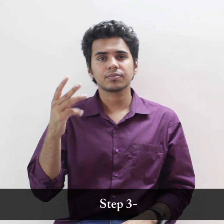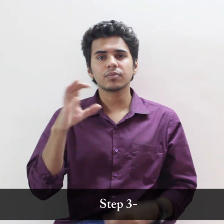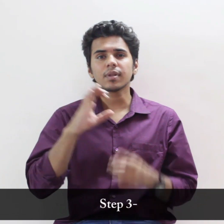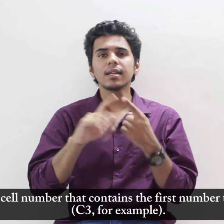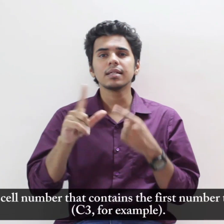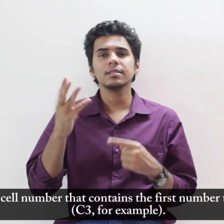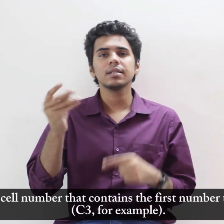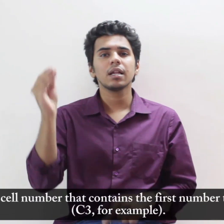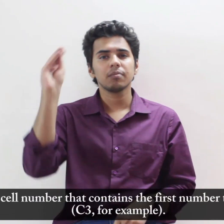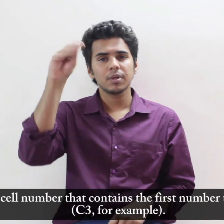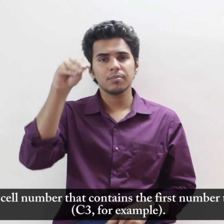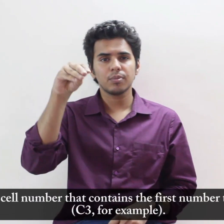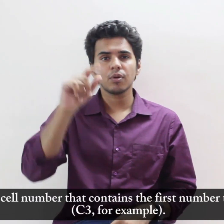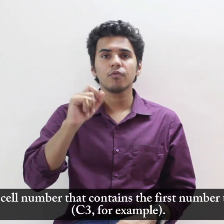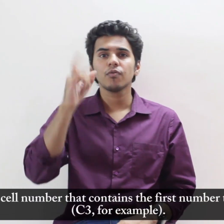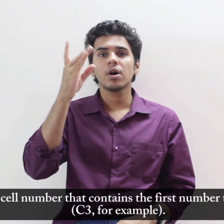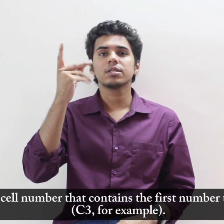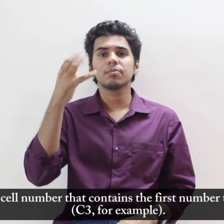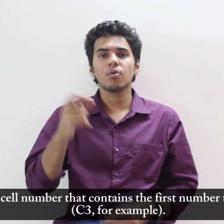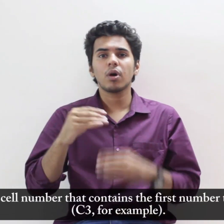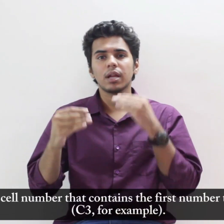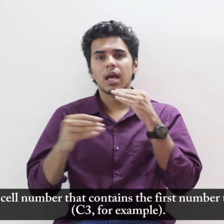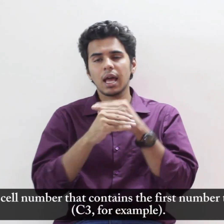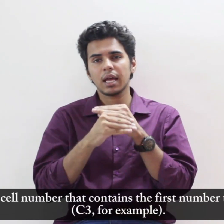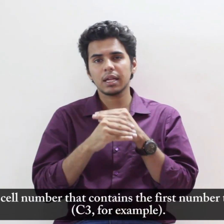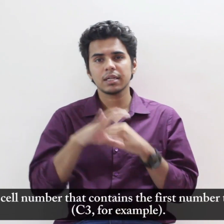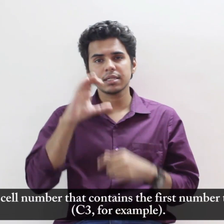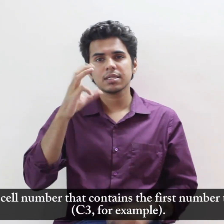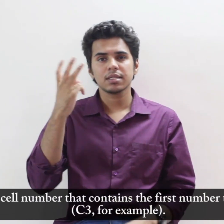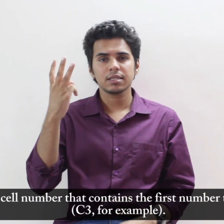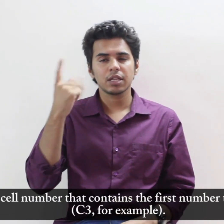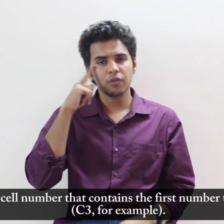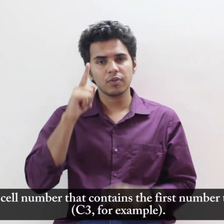cell number that contains the first number to be added, C3 for example.